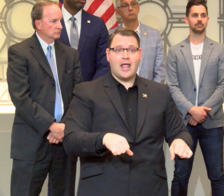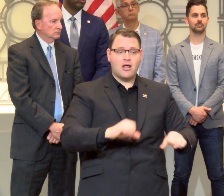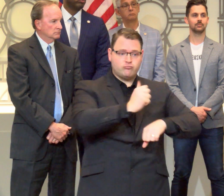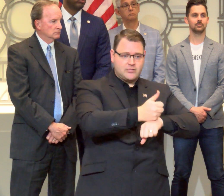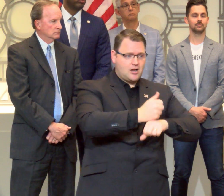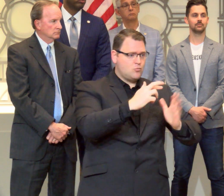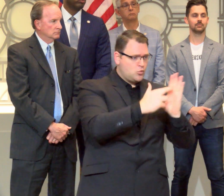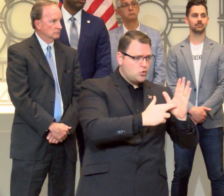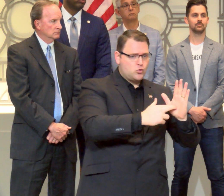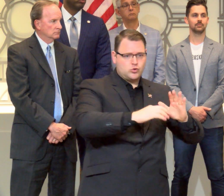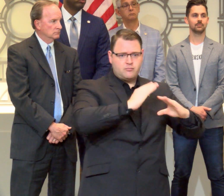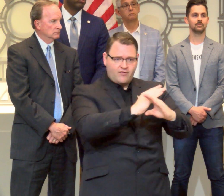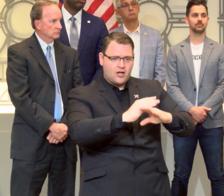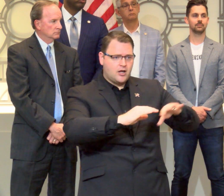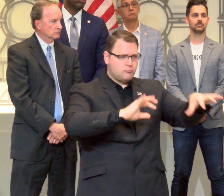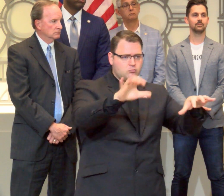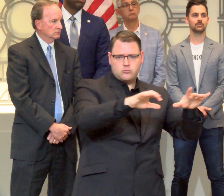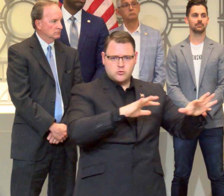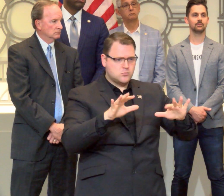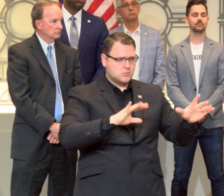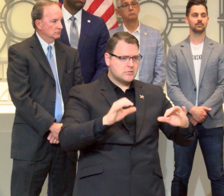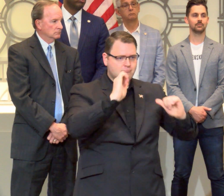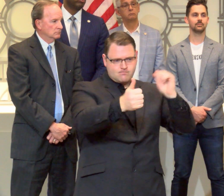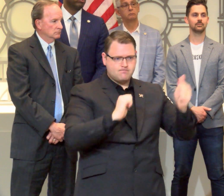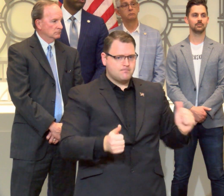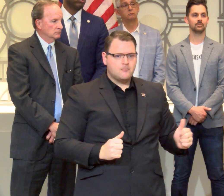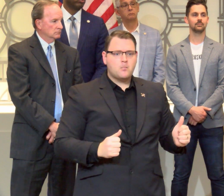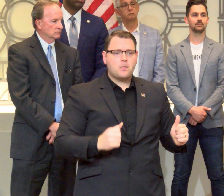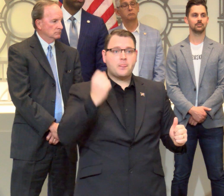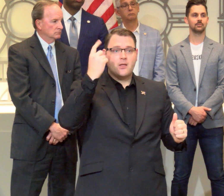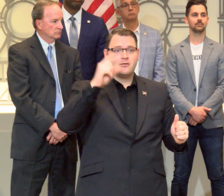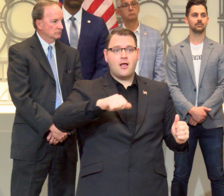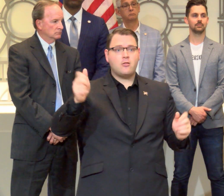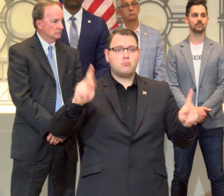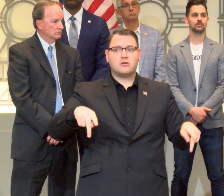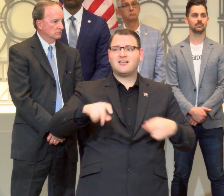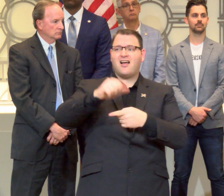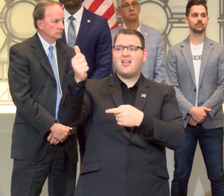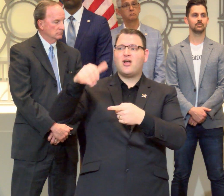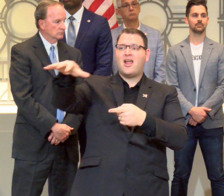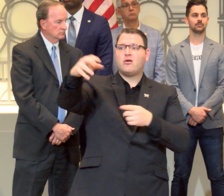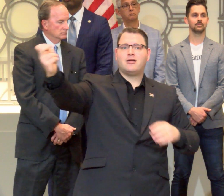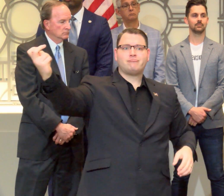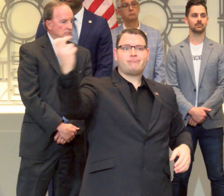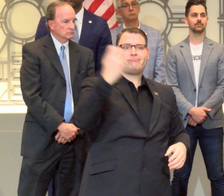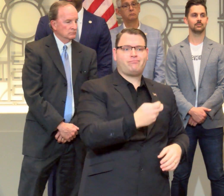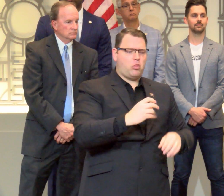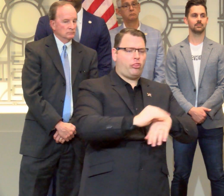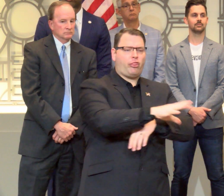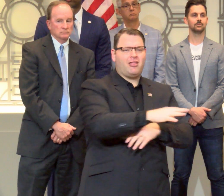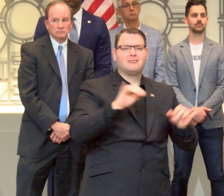doing the same, then people are just traveling from one to the other. It has to be unified in order for it to be meaningful